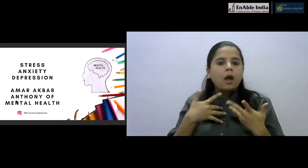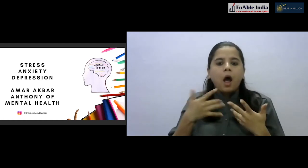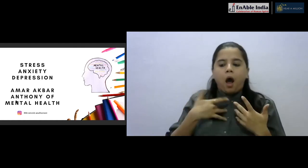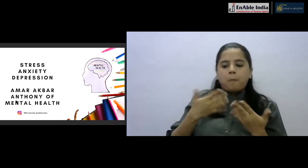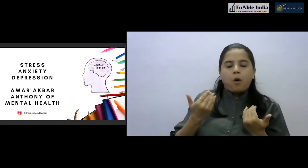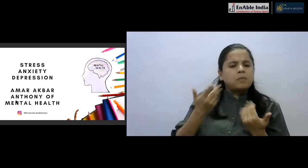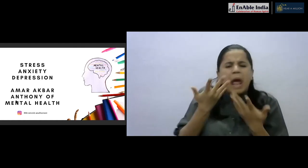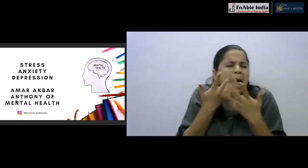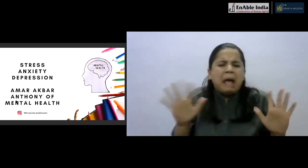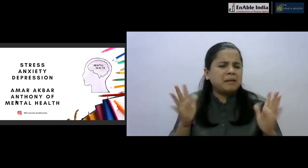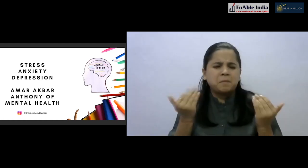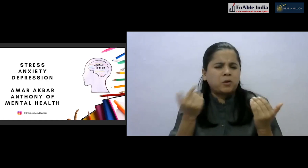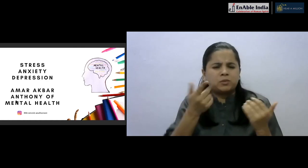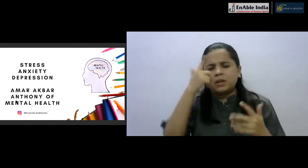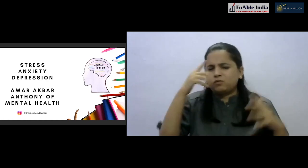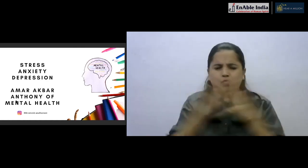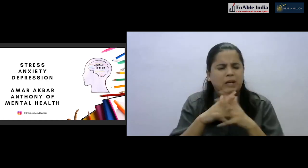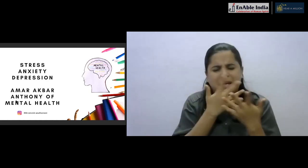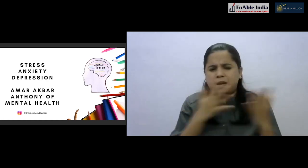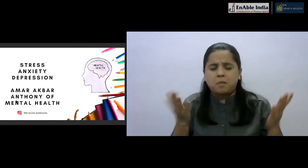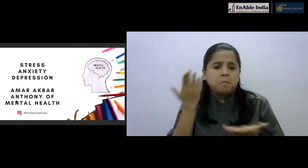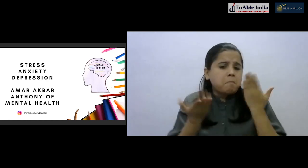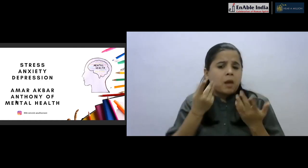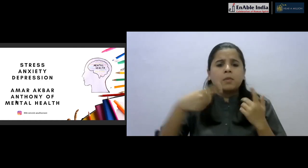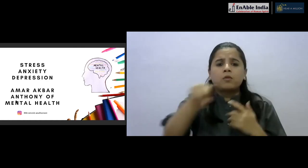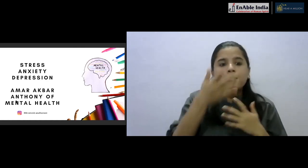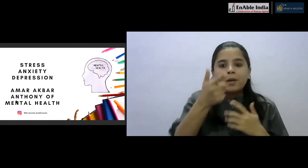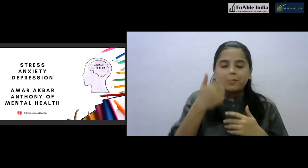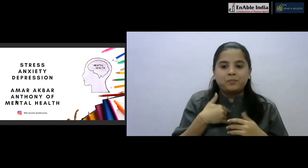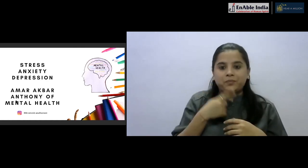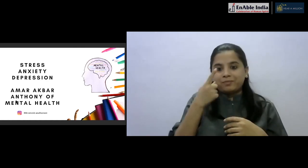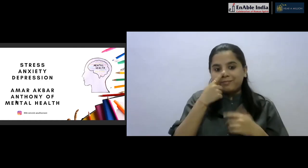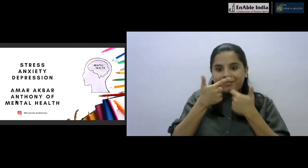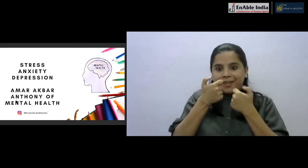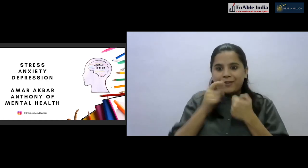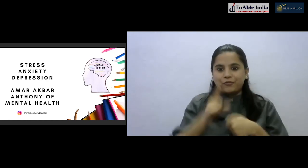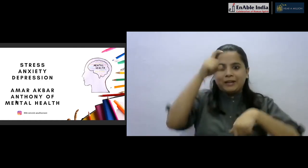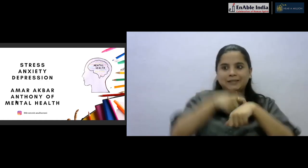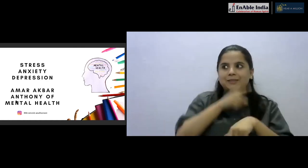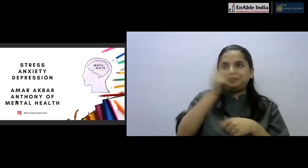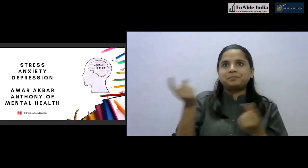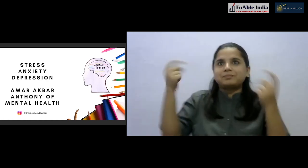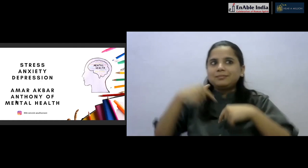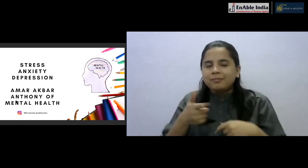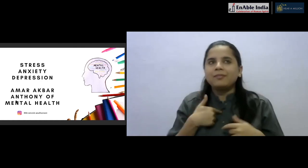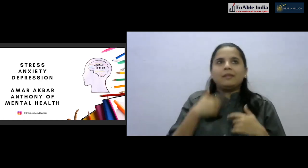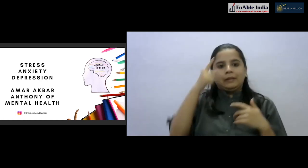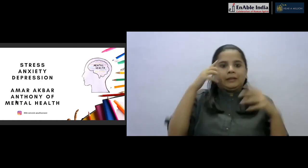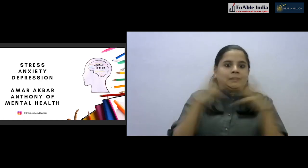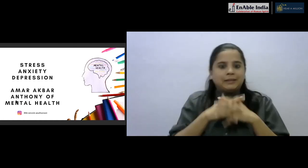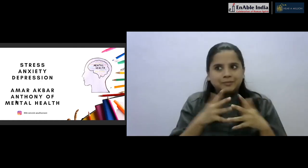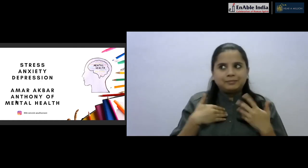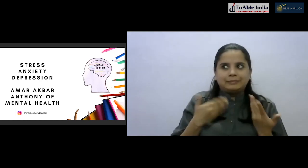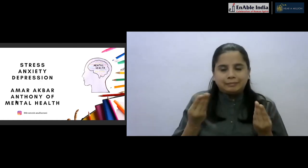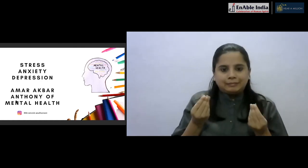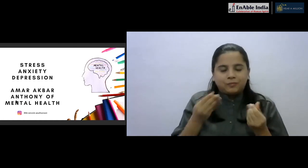It can be anything. It can be you going to see your girlfriend for the first time, you get stressed. It could be you going to perform